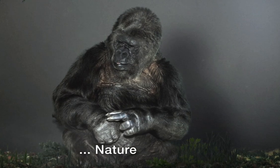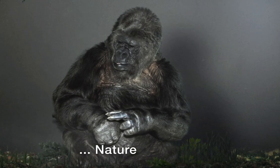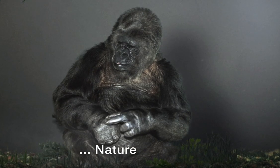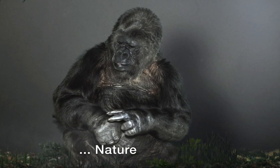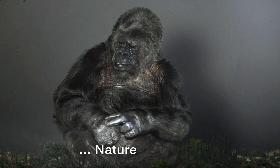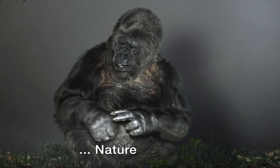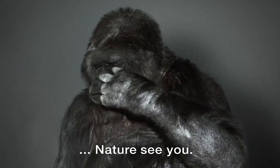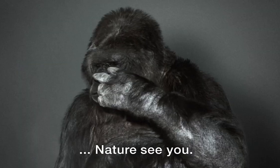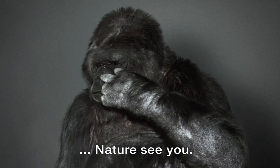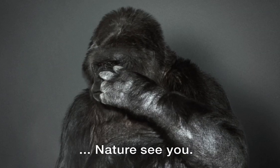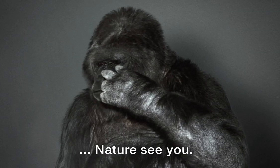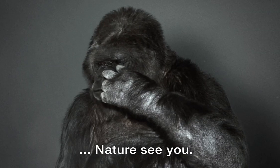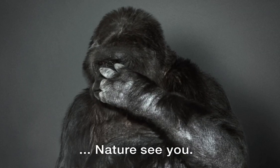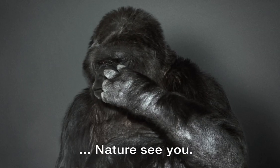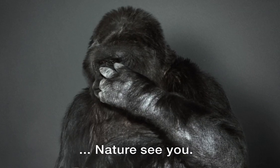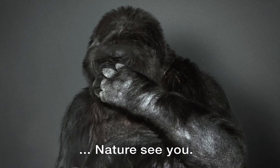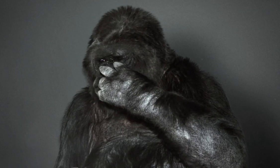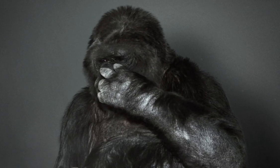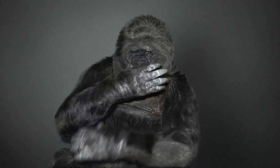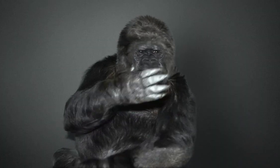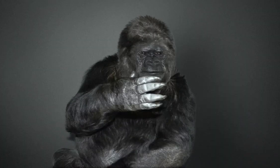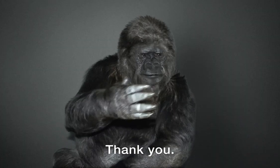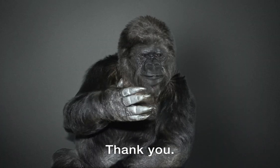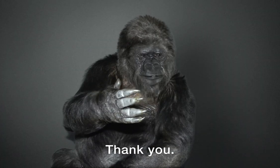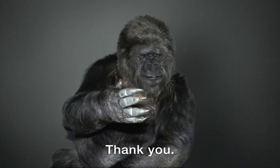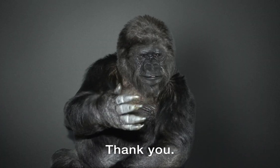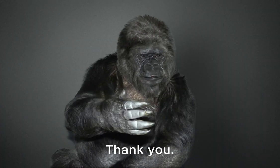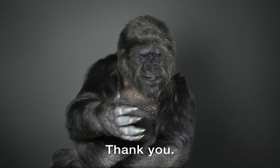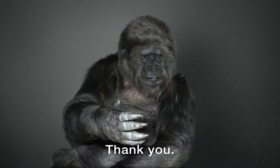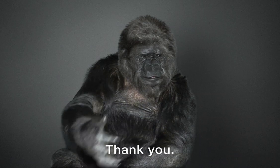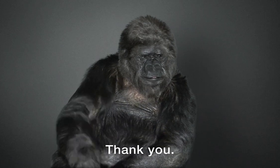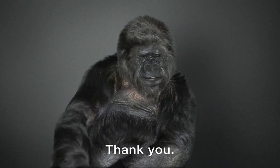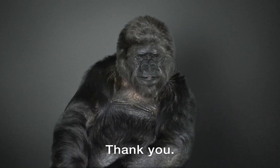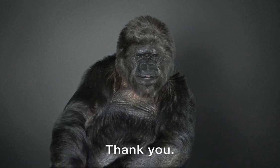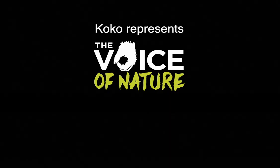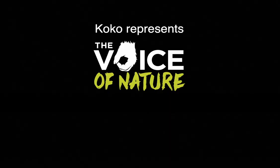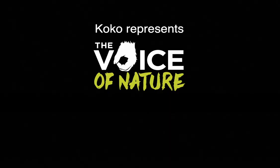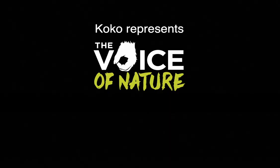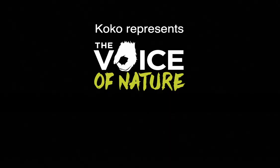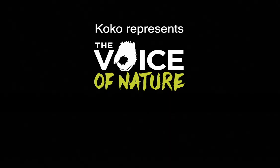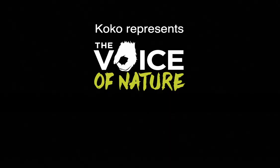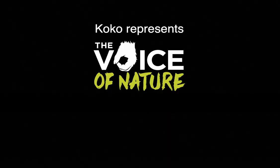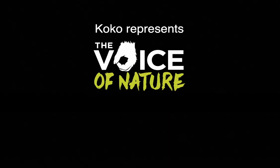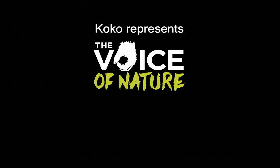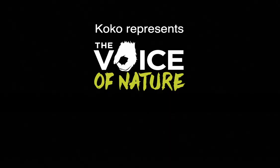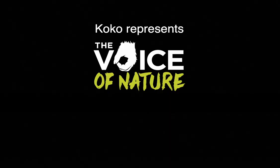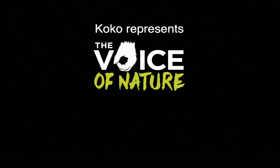Nature sees you. Thank you. We got to save the